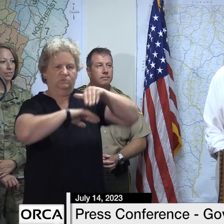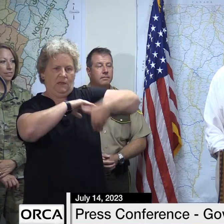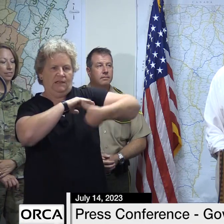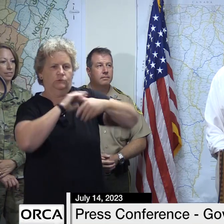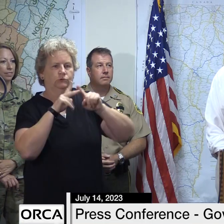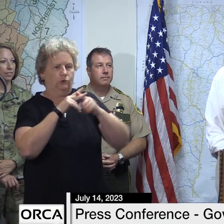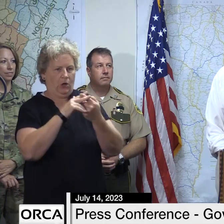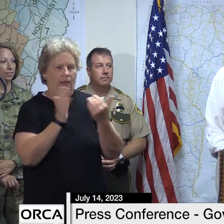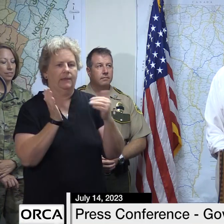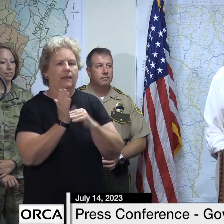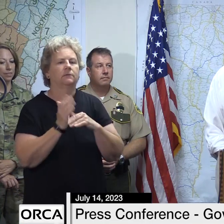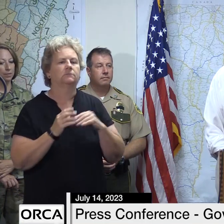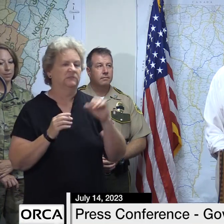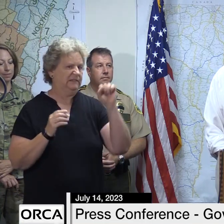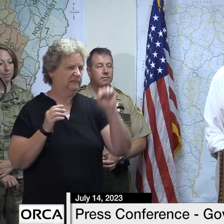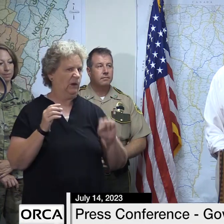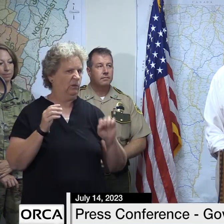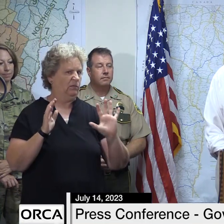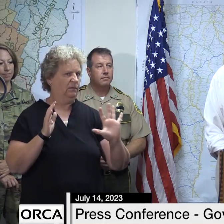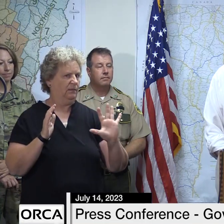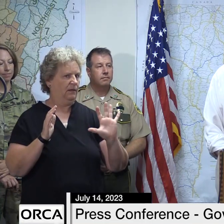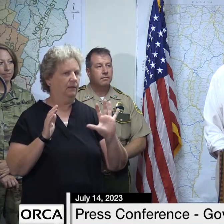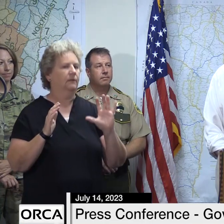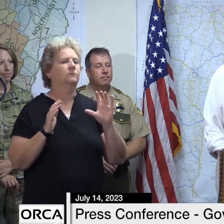service restoring tomorrow morning.